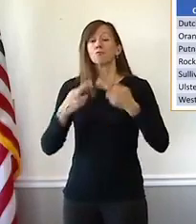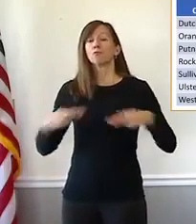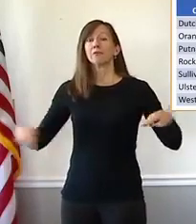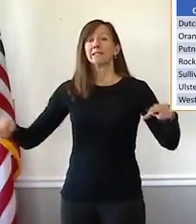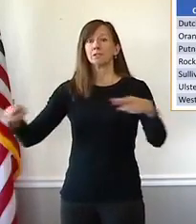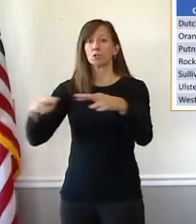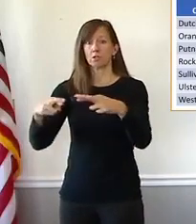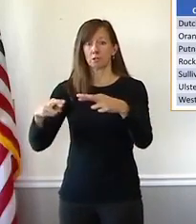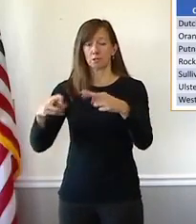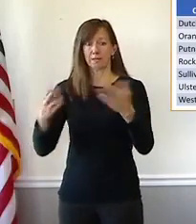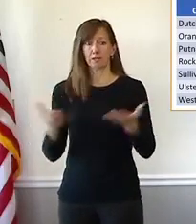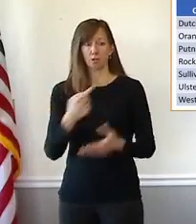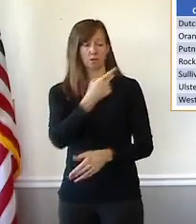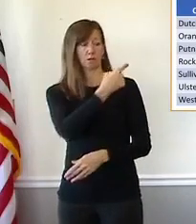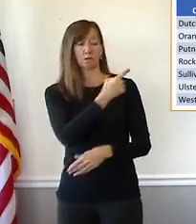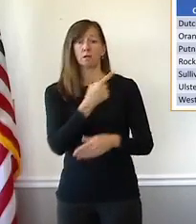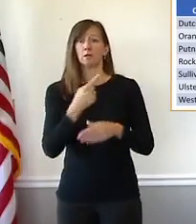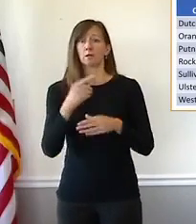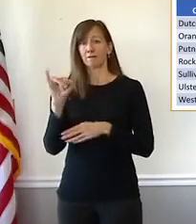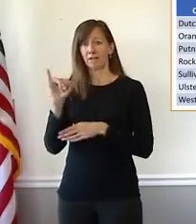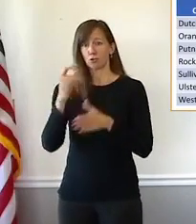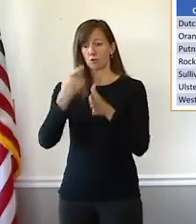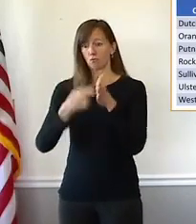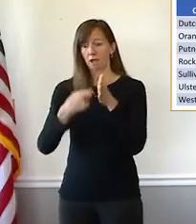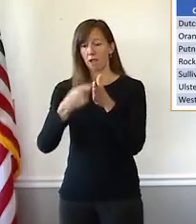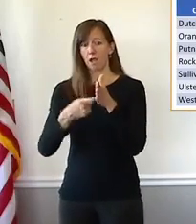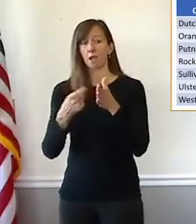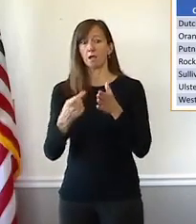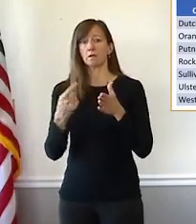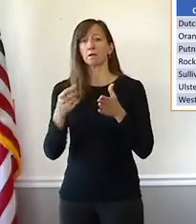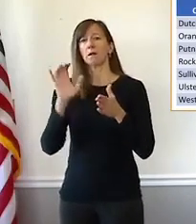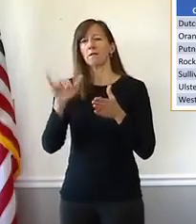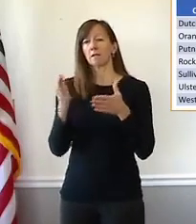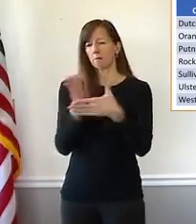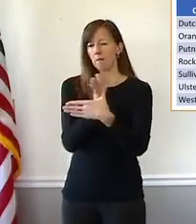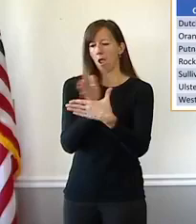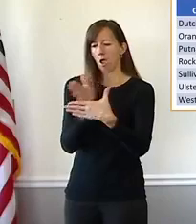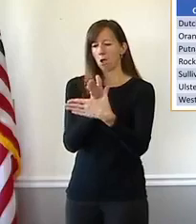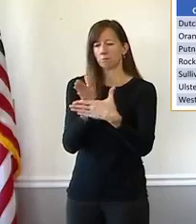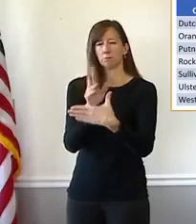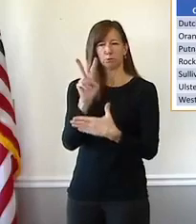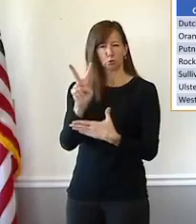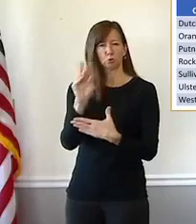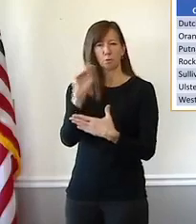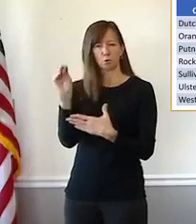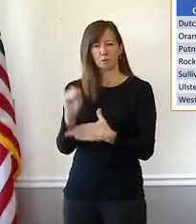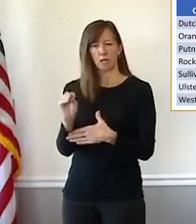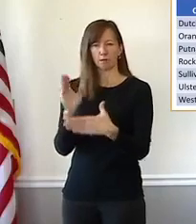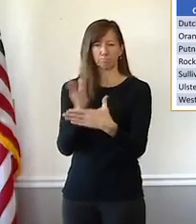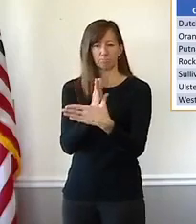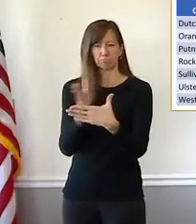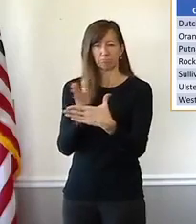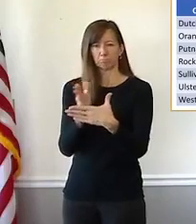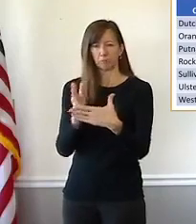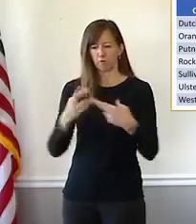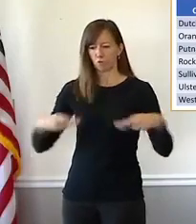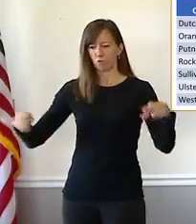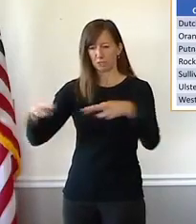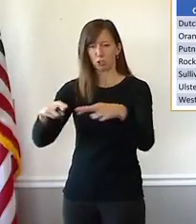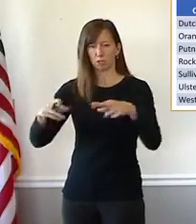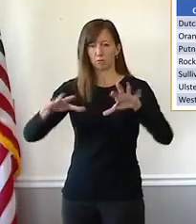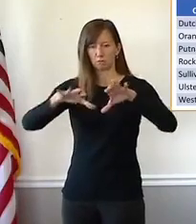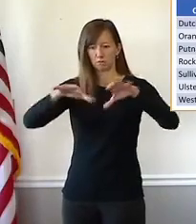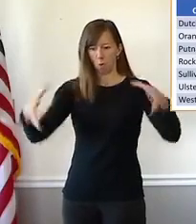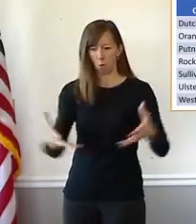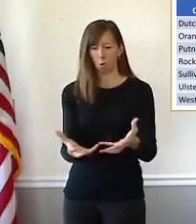the total number of tests conducted on any given day, remains at about 2%. you'll see now the county